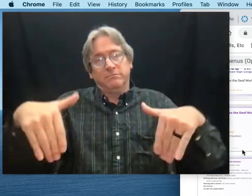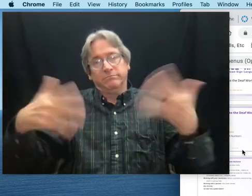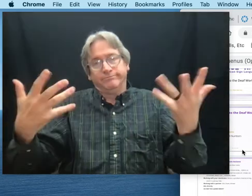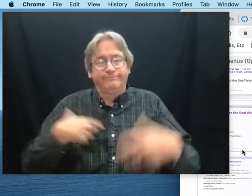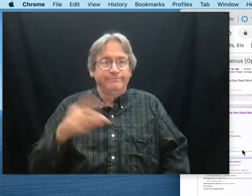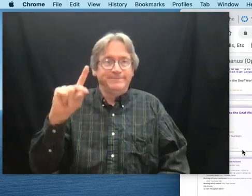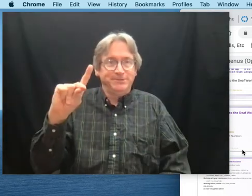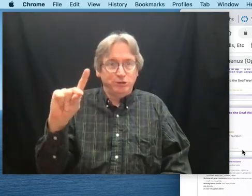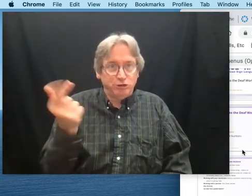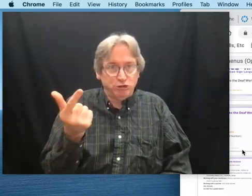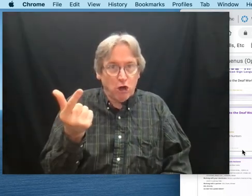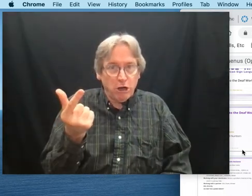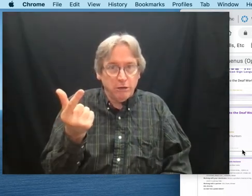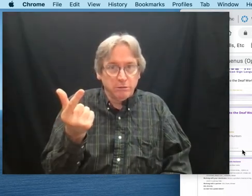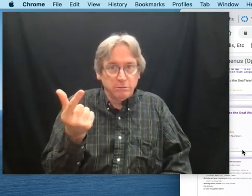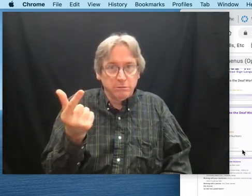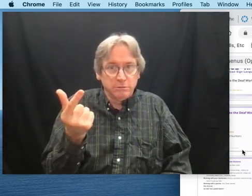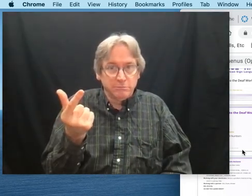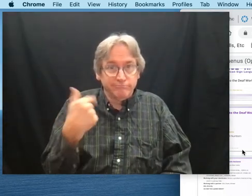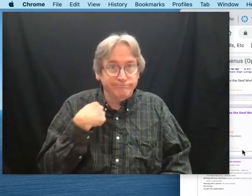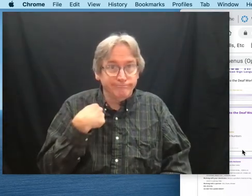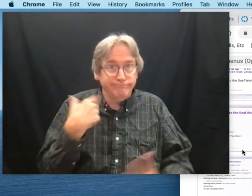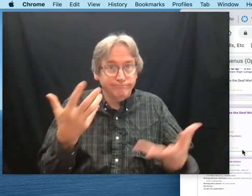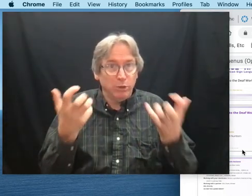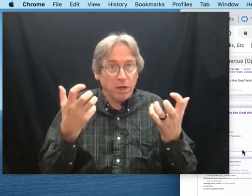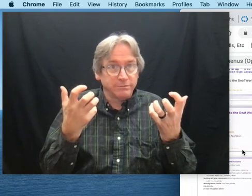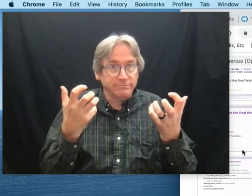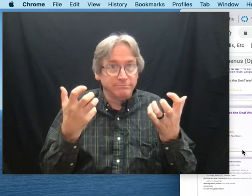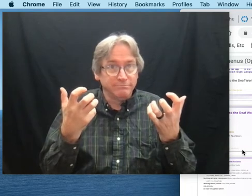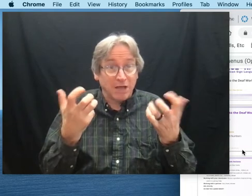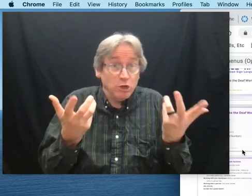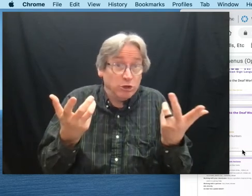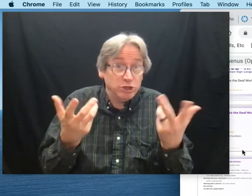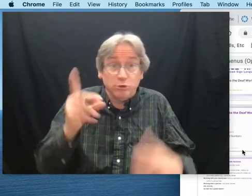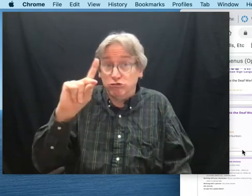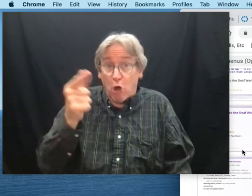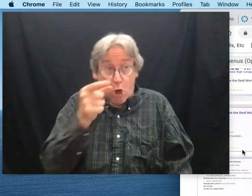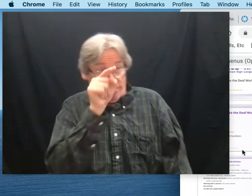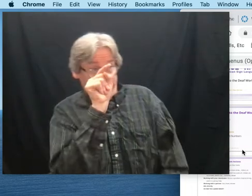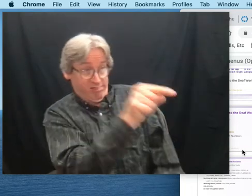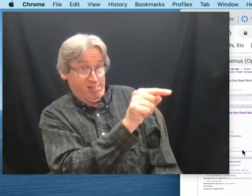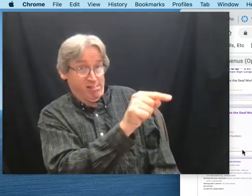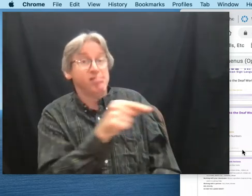And then dog me want. You could do.